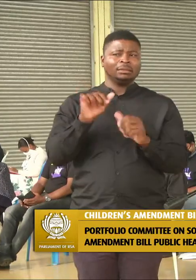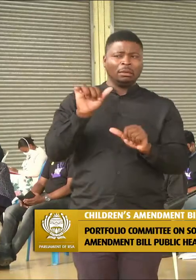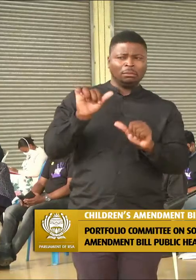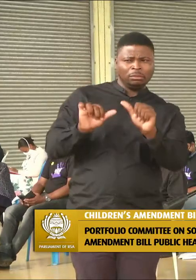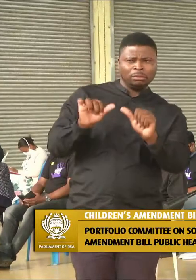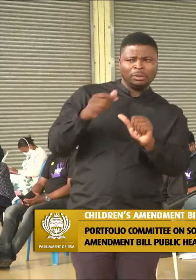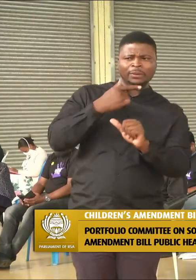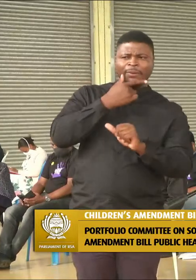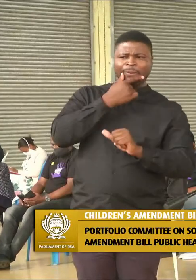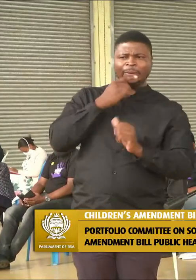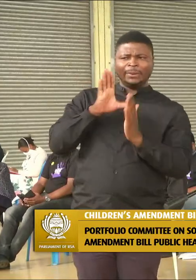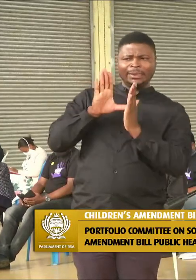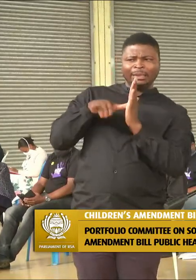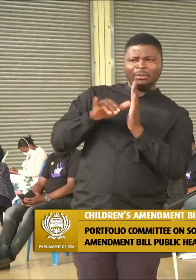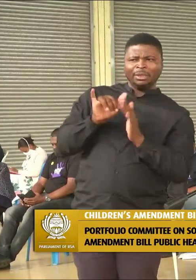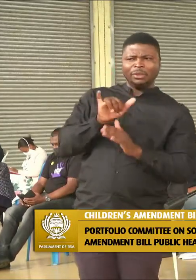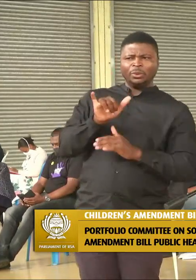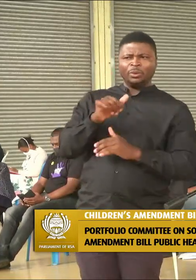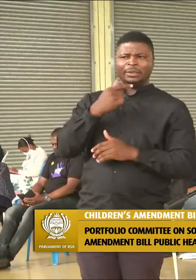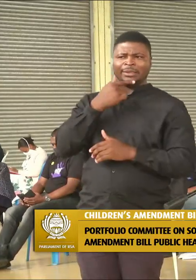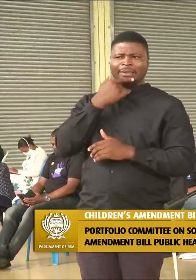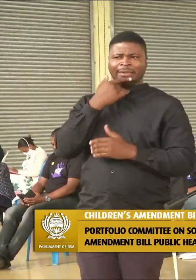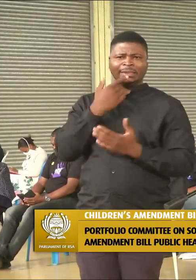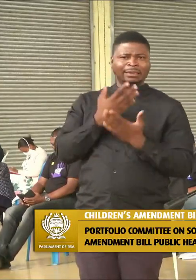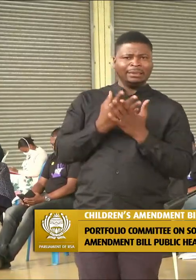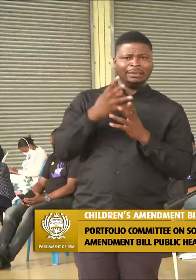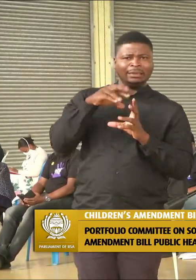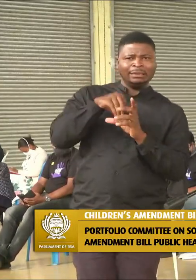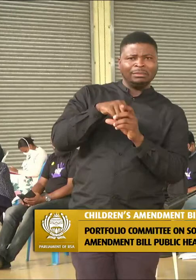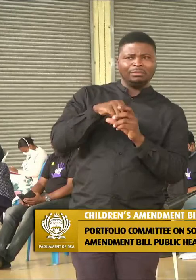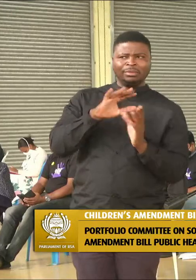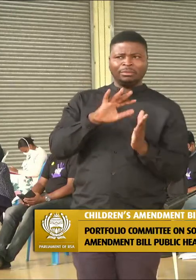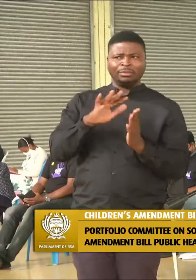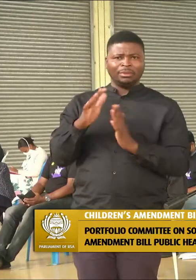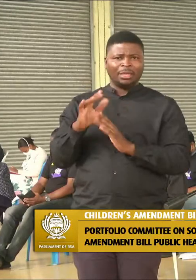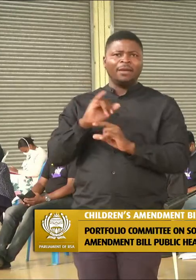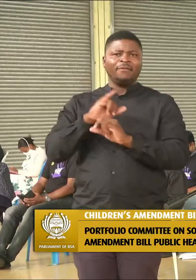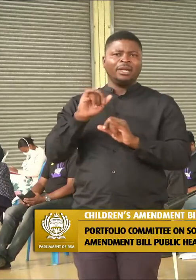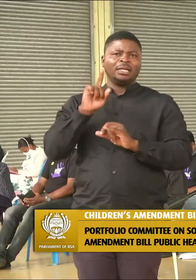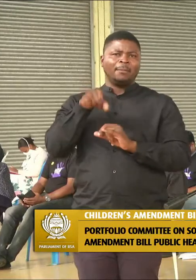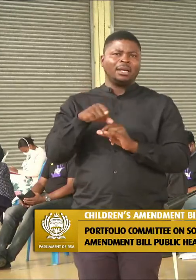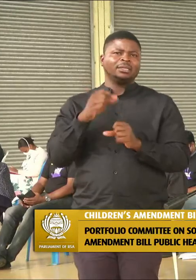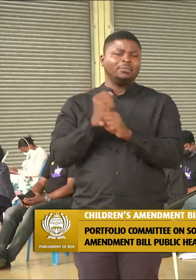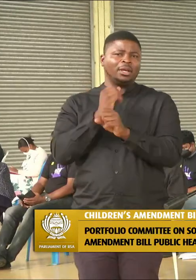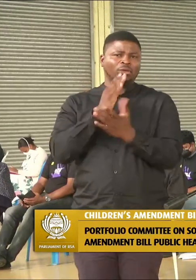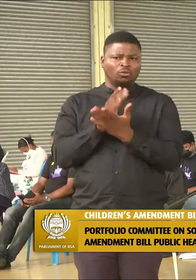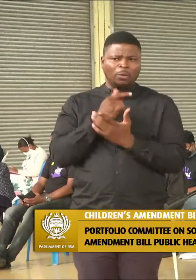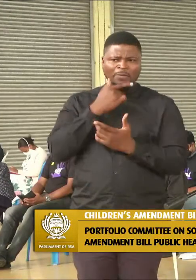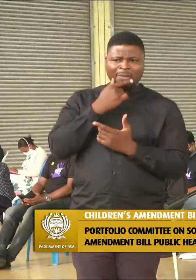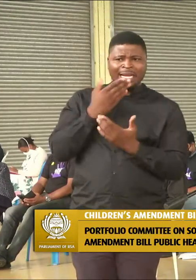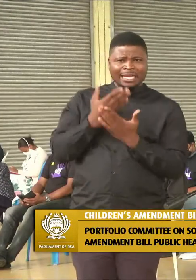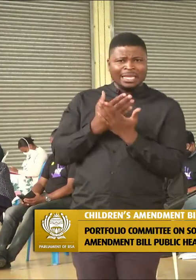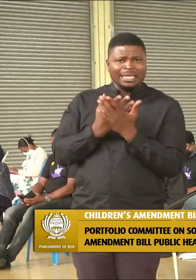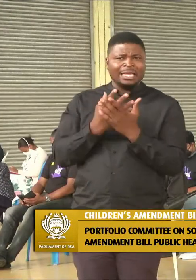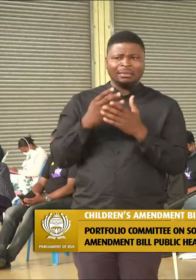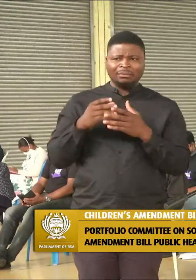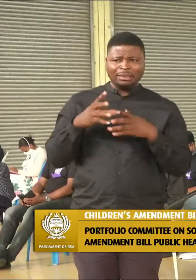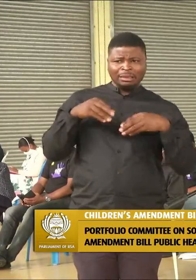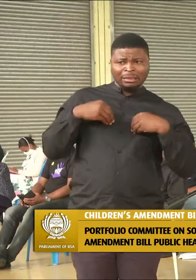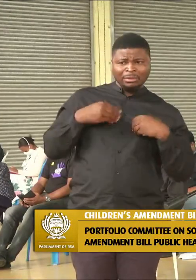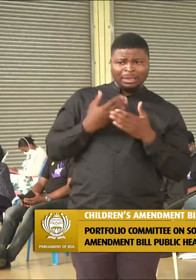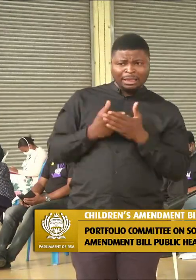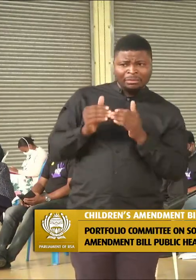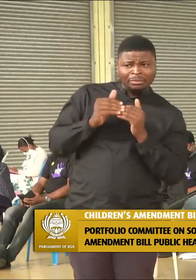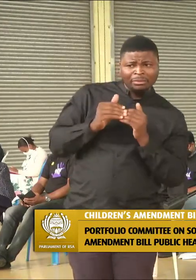the type of disability the child has to see if I can manage.